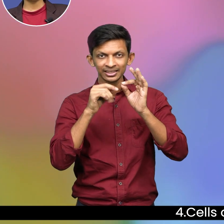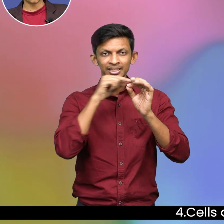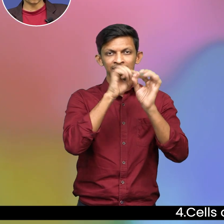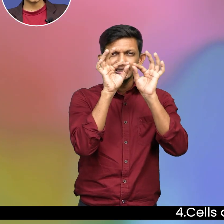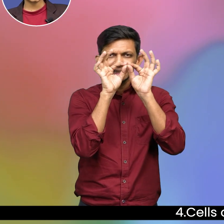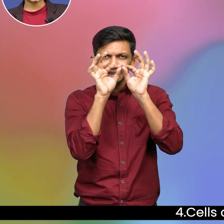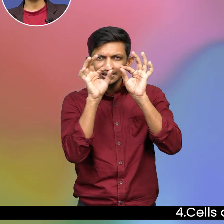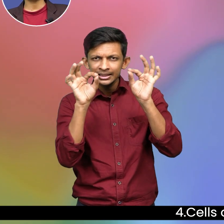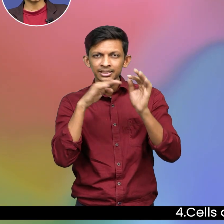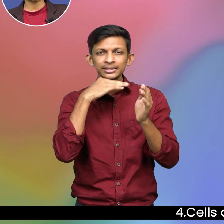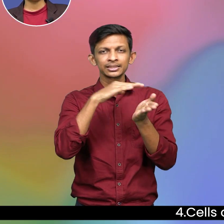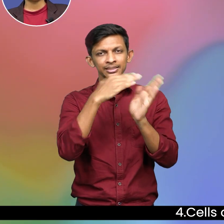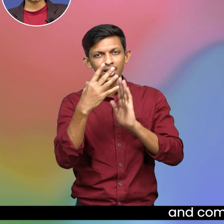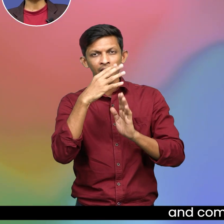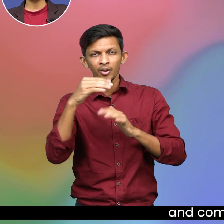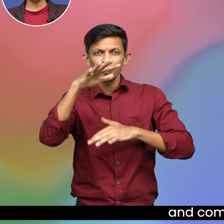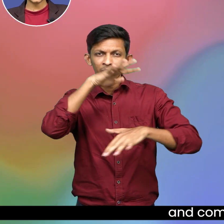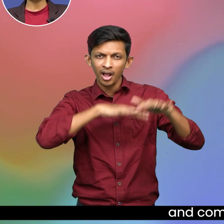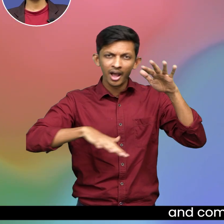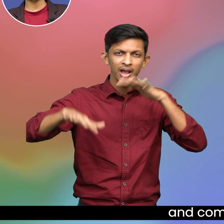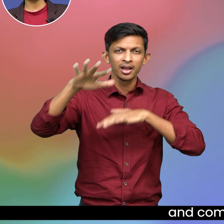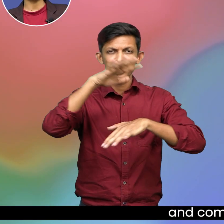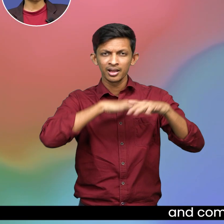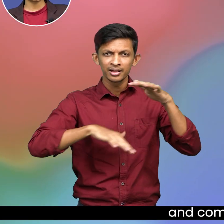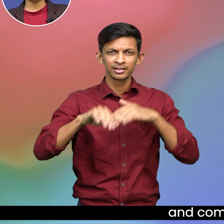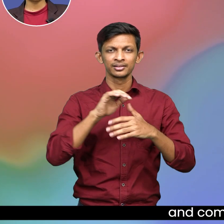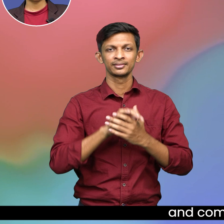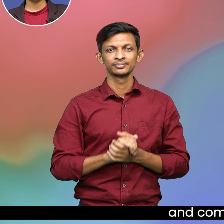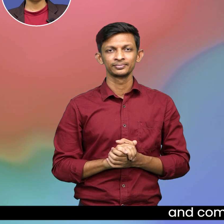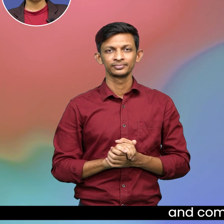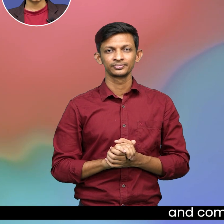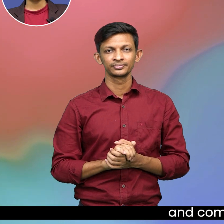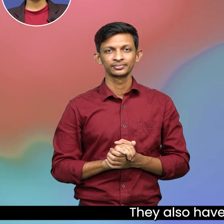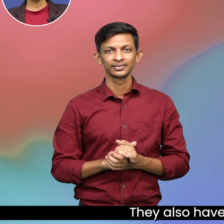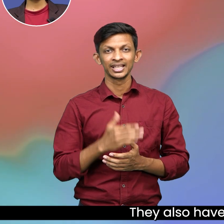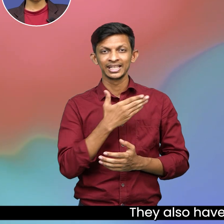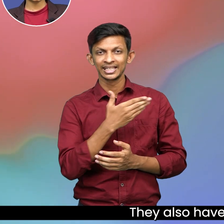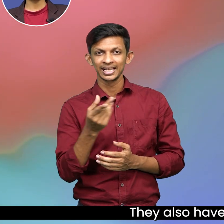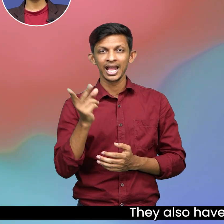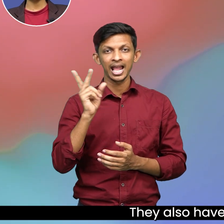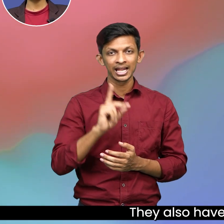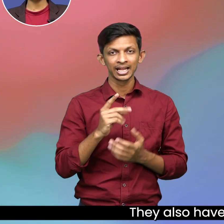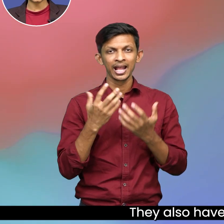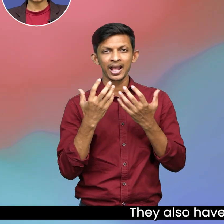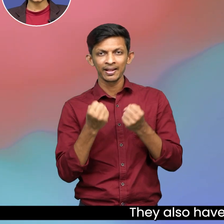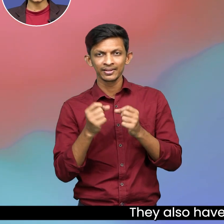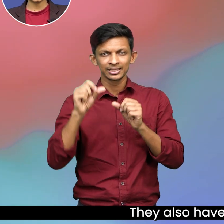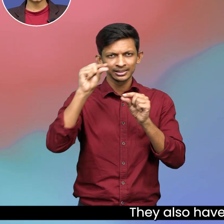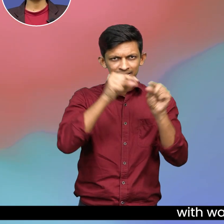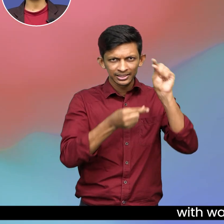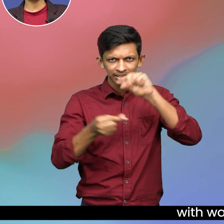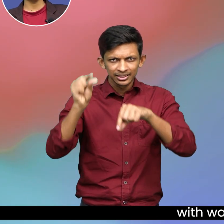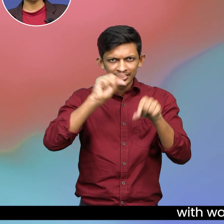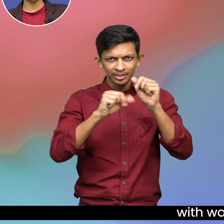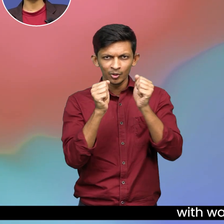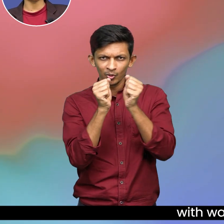Cells of cork are dead and compactly arranged. They also have a chemical substance